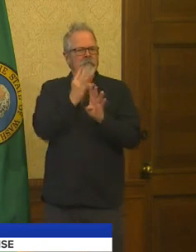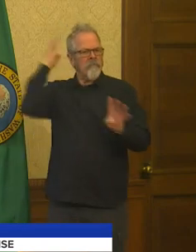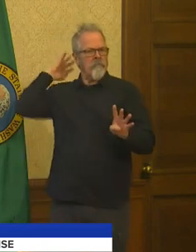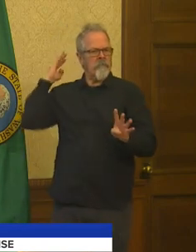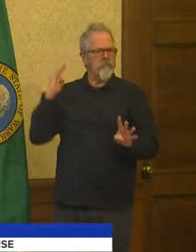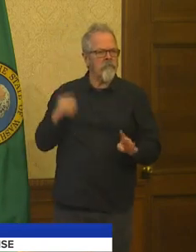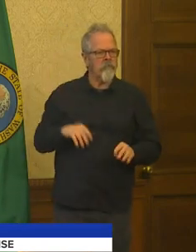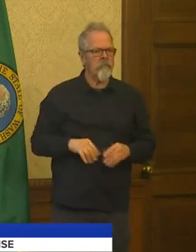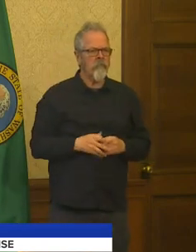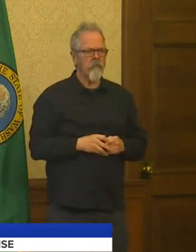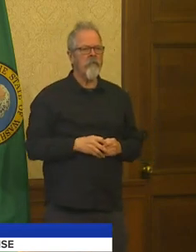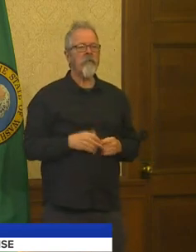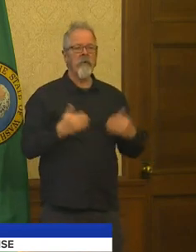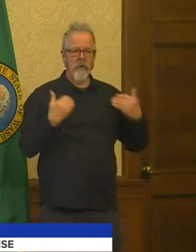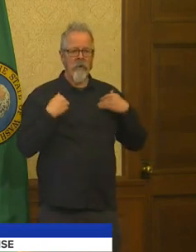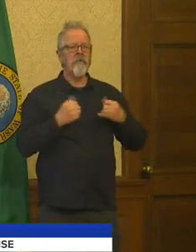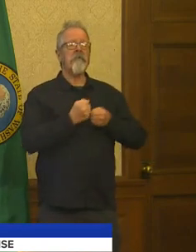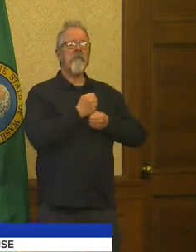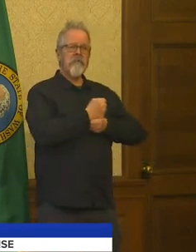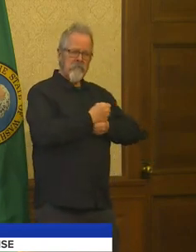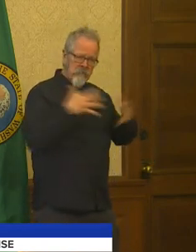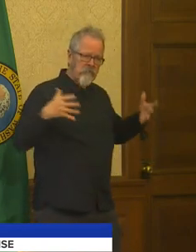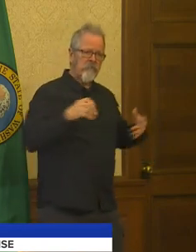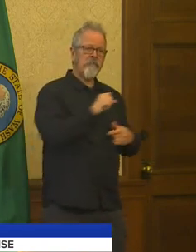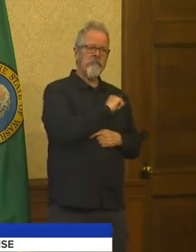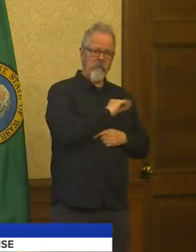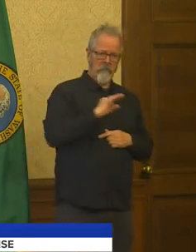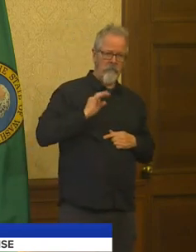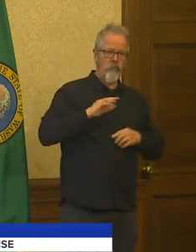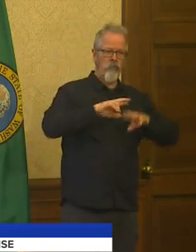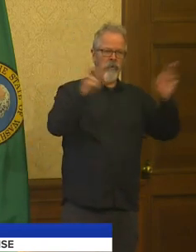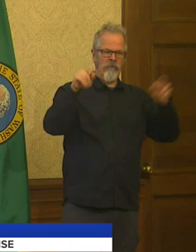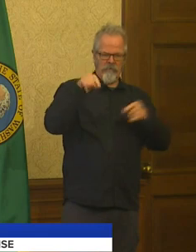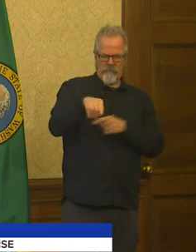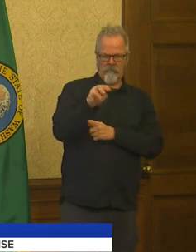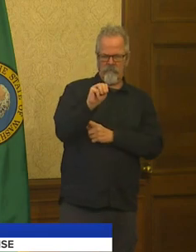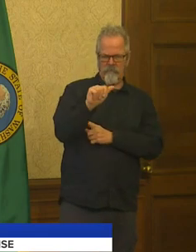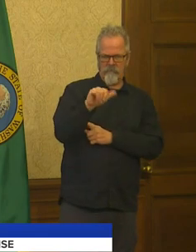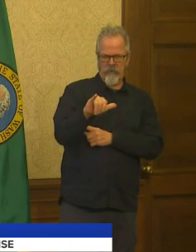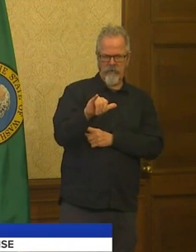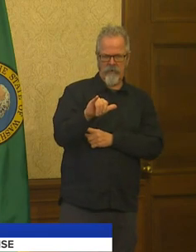700 members of the Washington State National Guard. We have